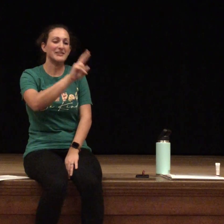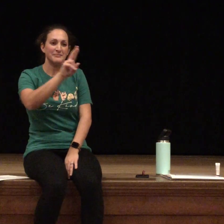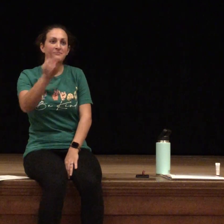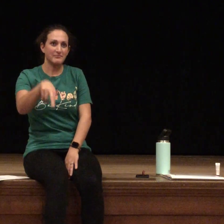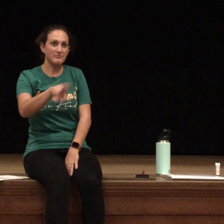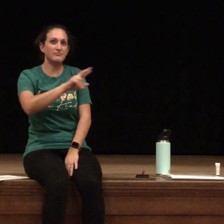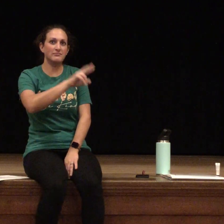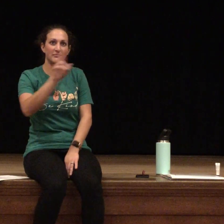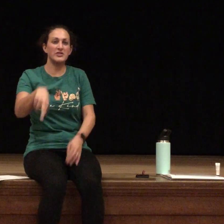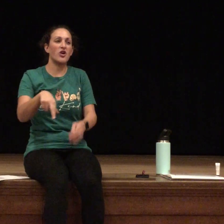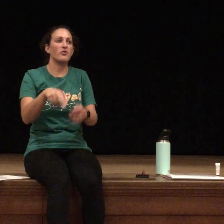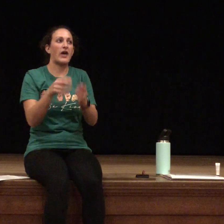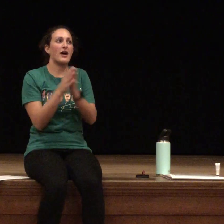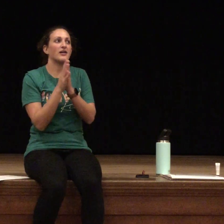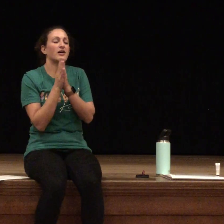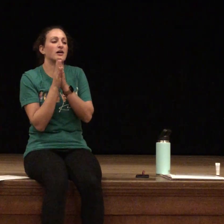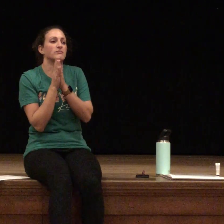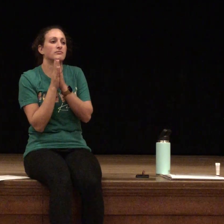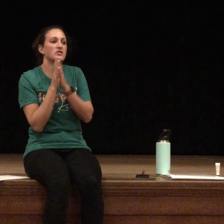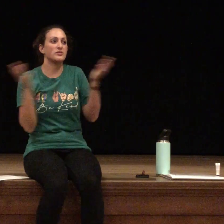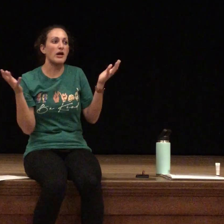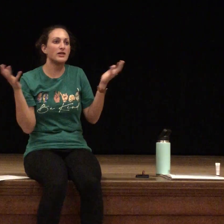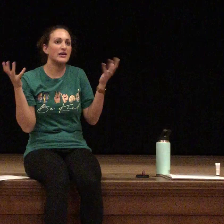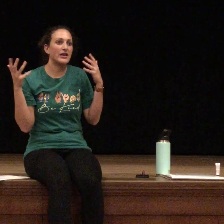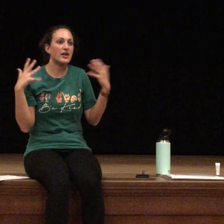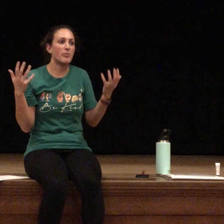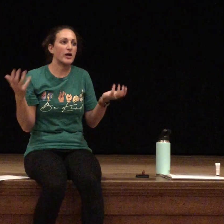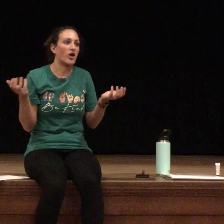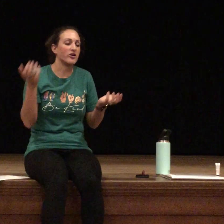home all kinds of creative things. So that, so it's practically like in our backyard.